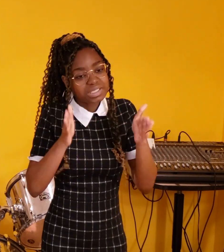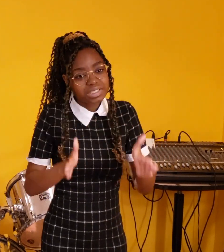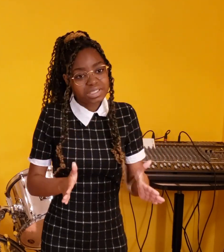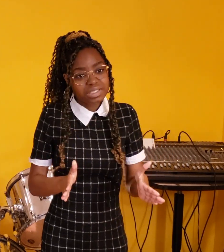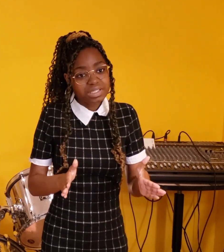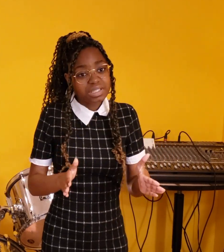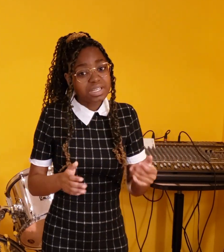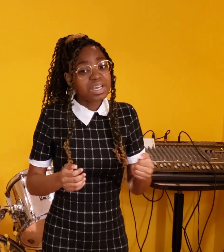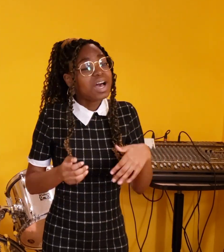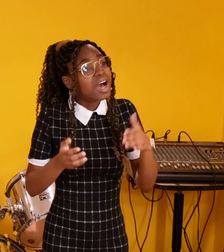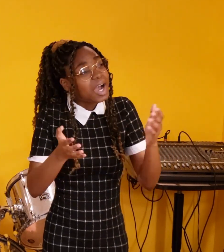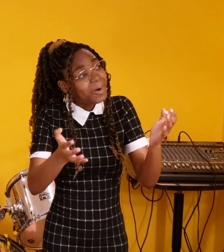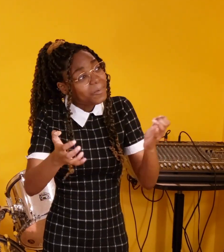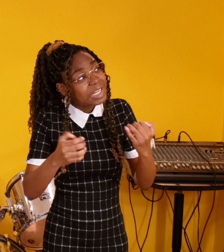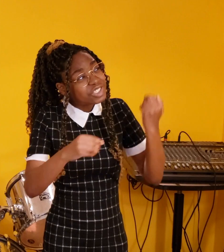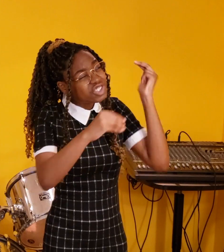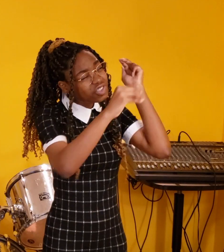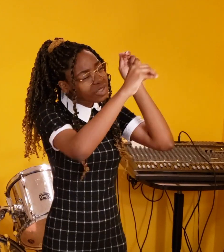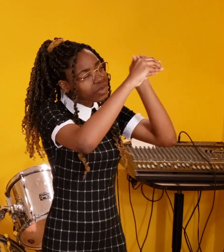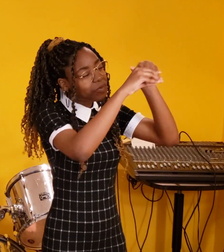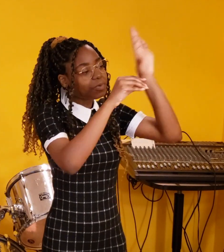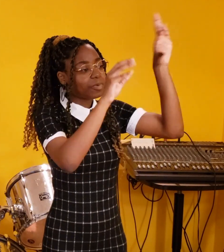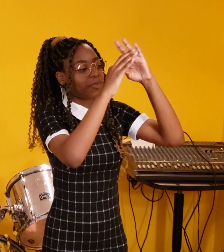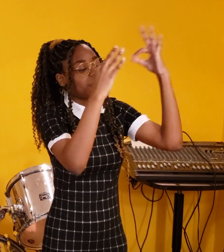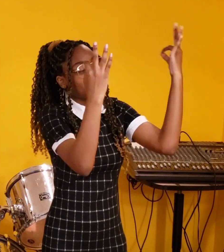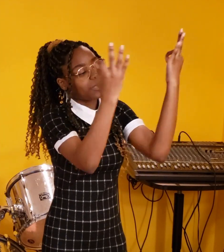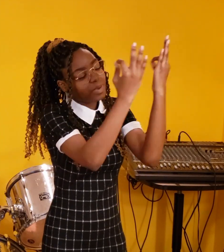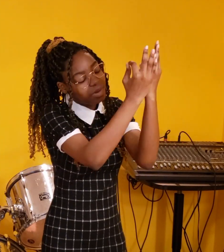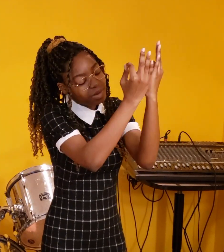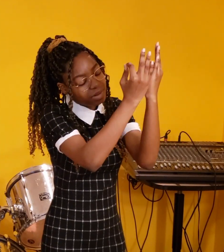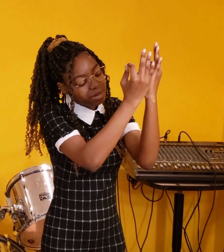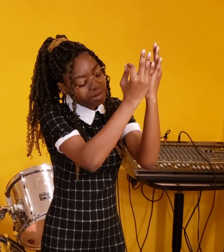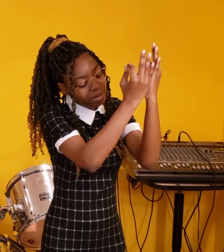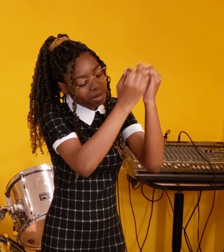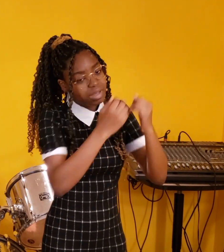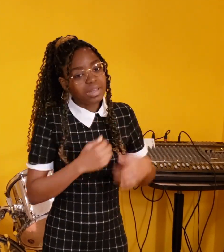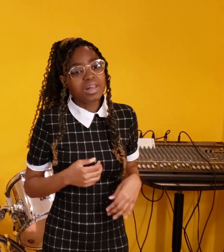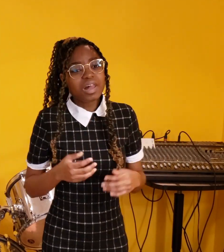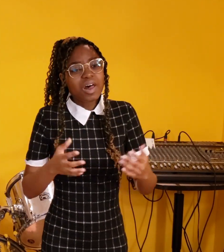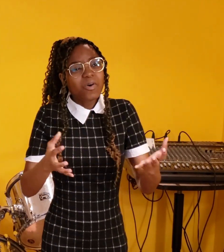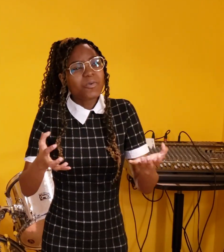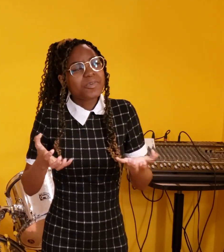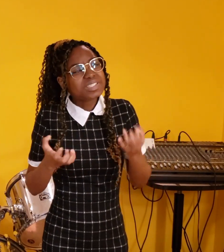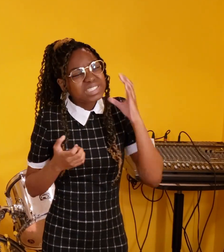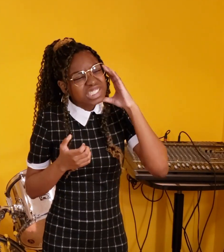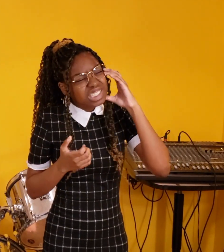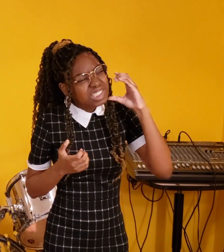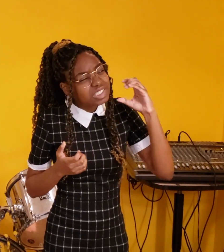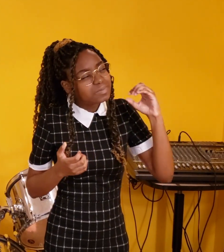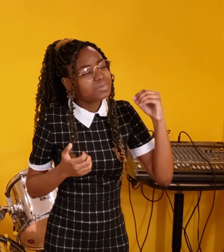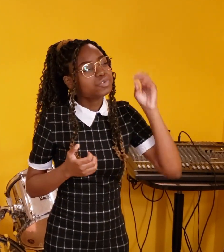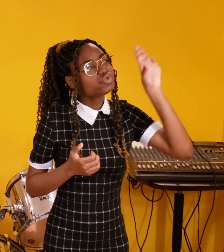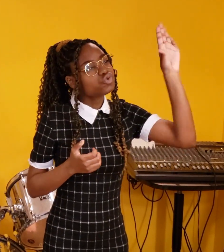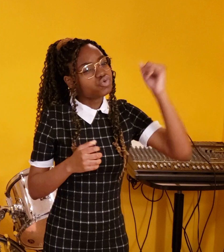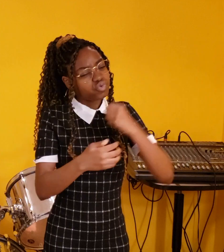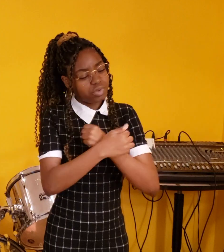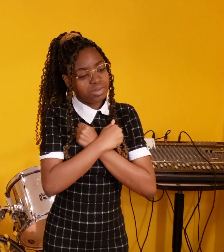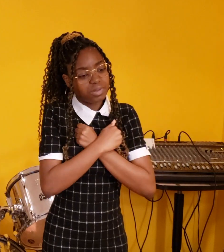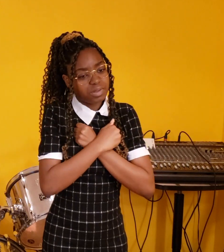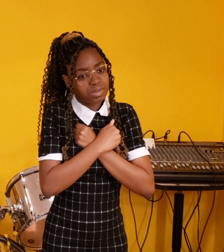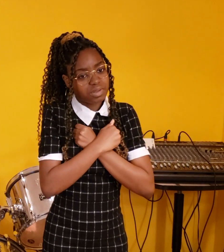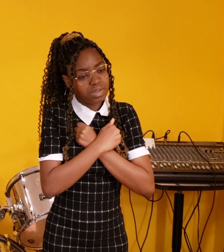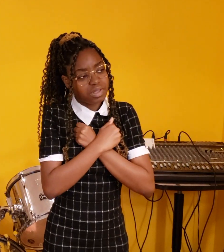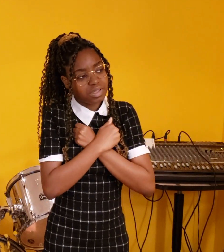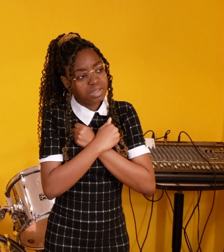I want to be a part of your family. I want to experience this charity. I want to